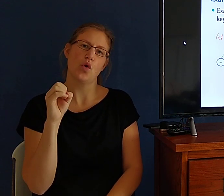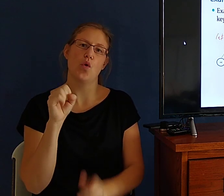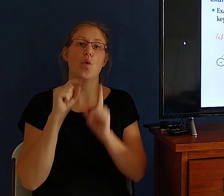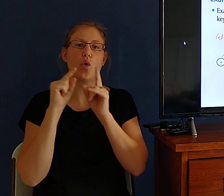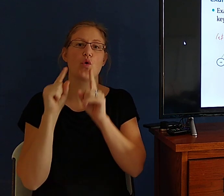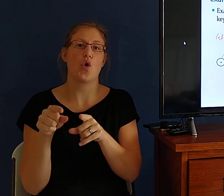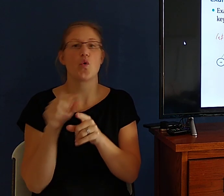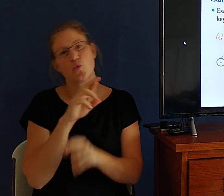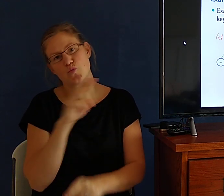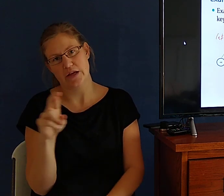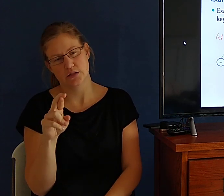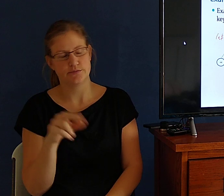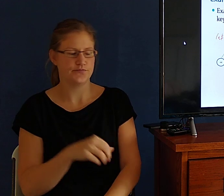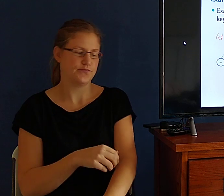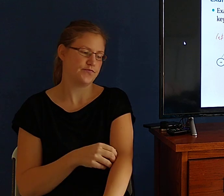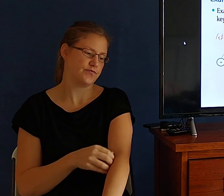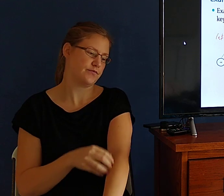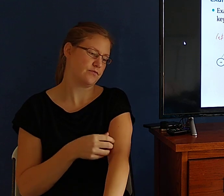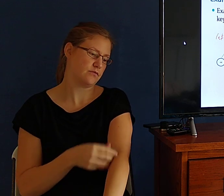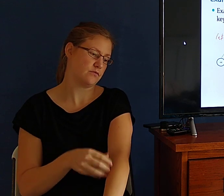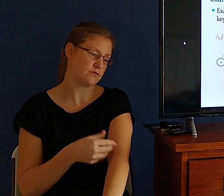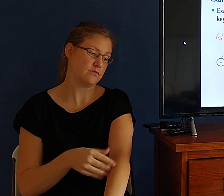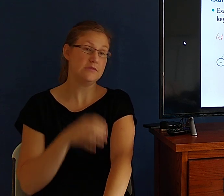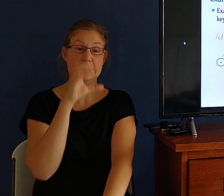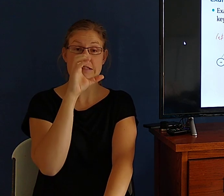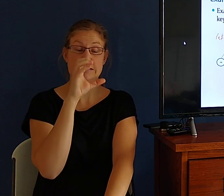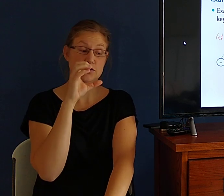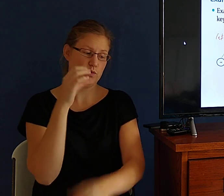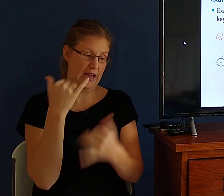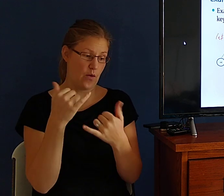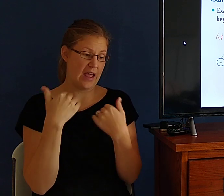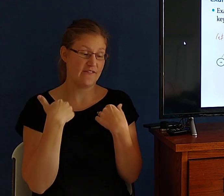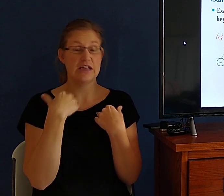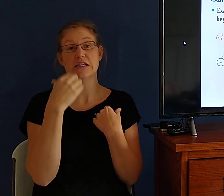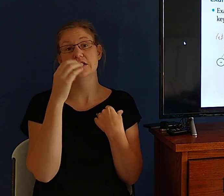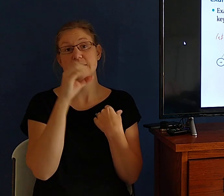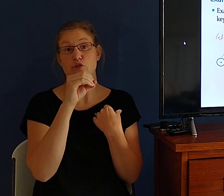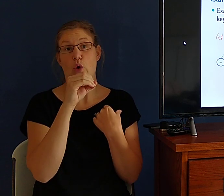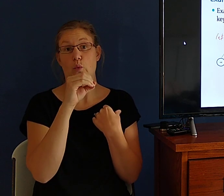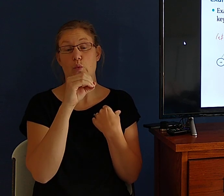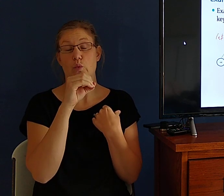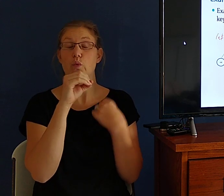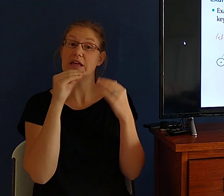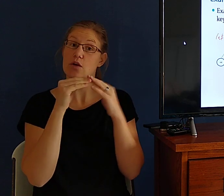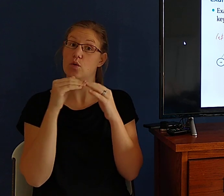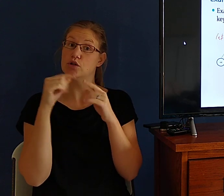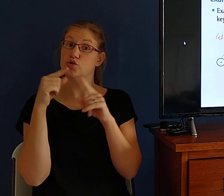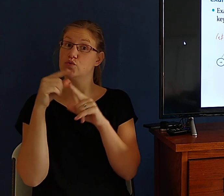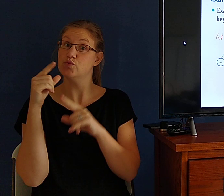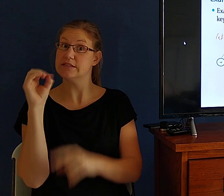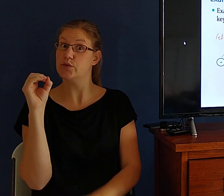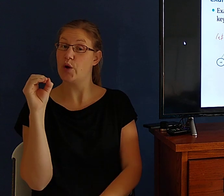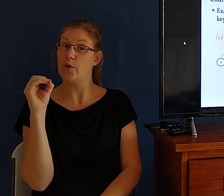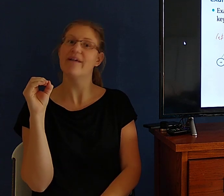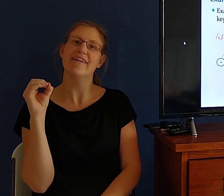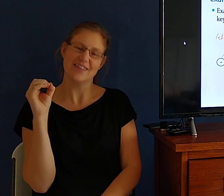the right. Now, 0, we have here the root. 0 is equal to the root? Yes, so we